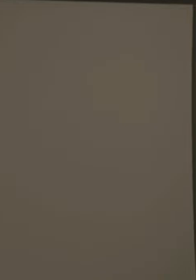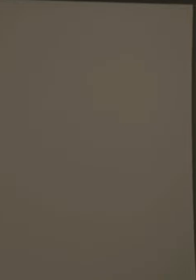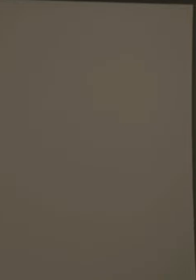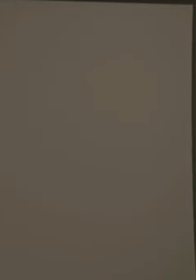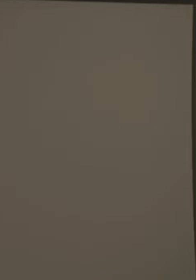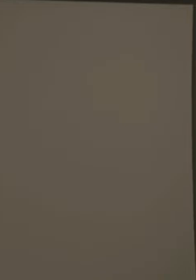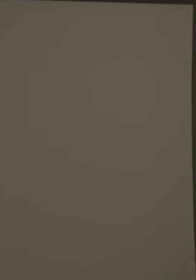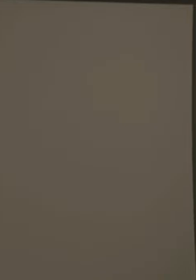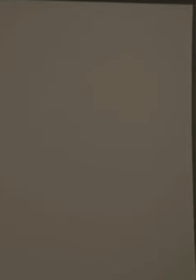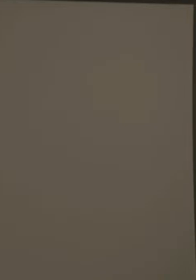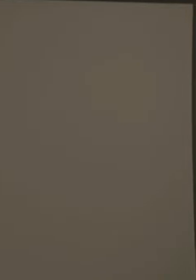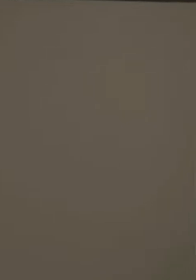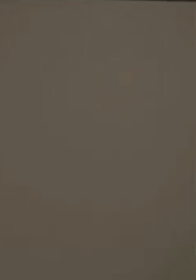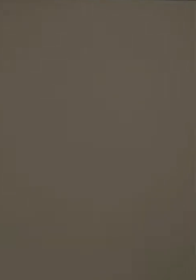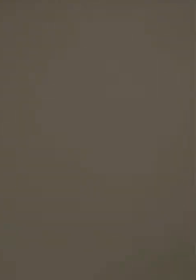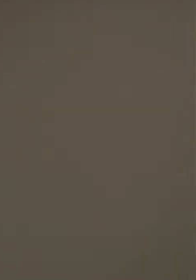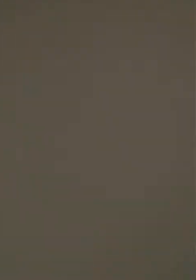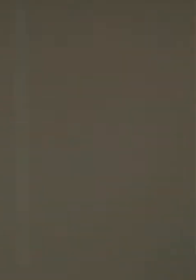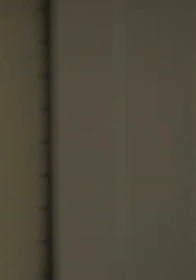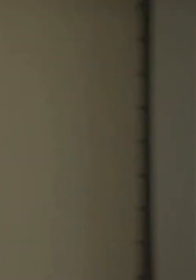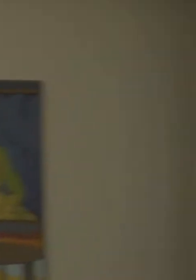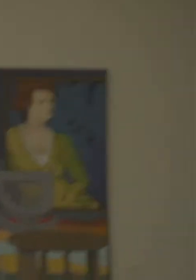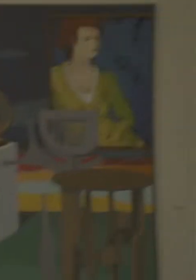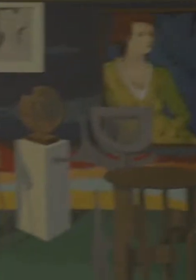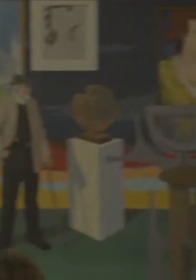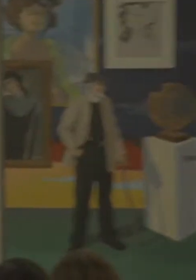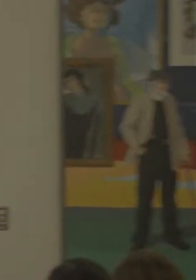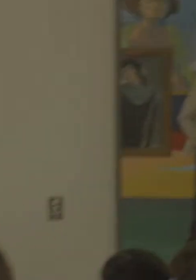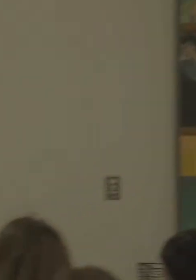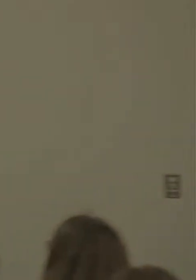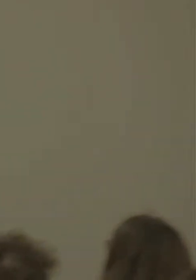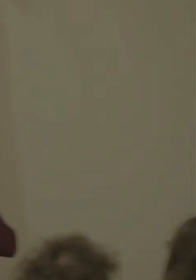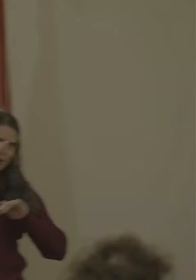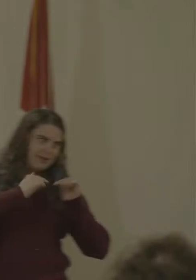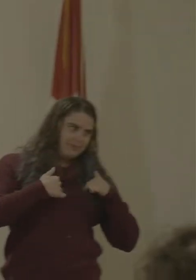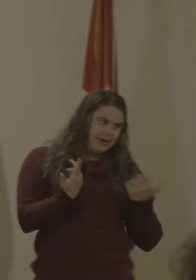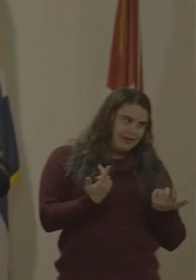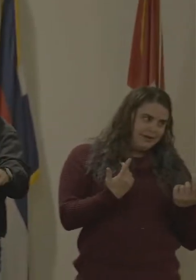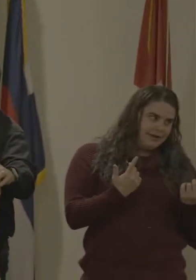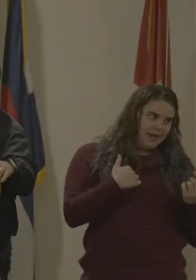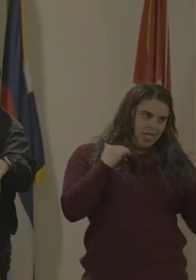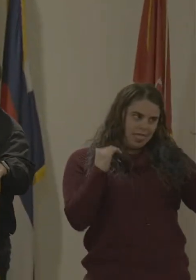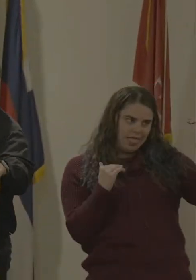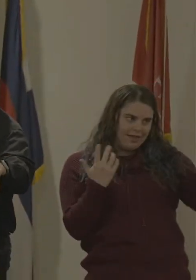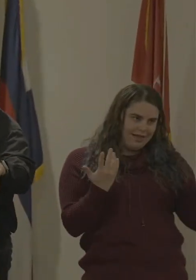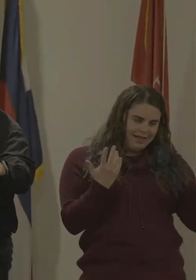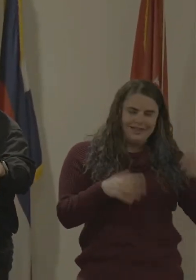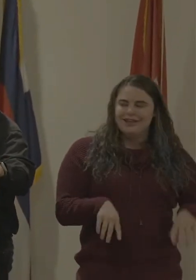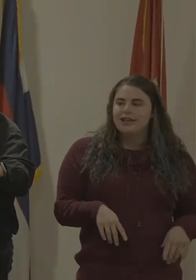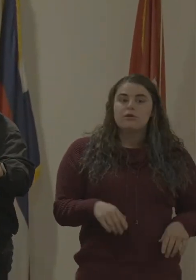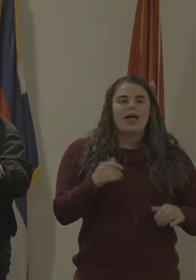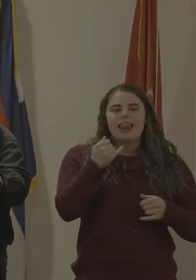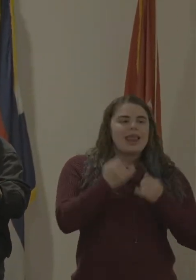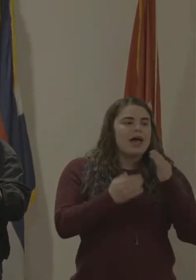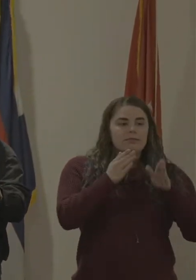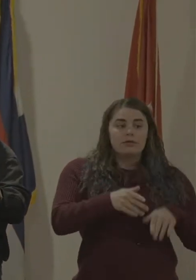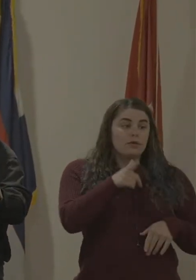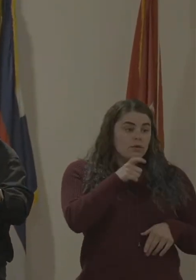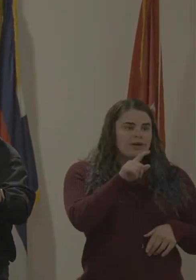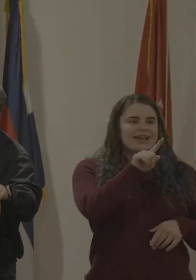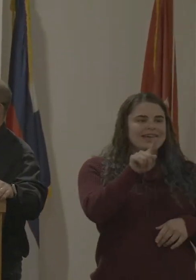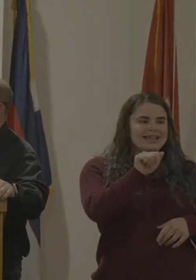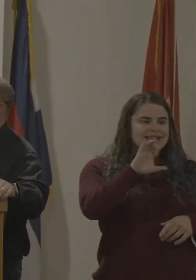I had to bring the mic back down, Keith. You're a little taller than me. So our last person is Zach, and I just want to